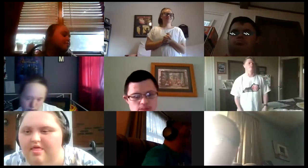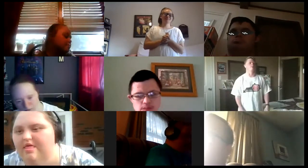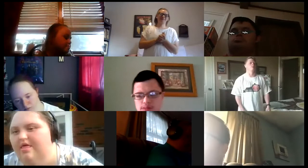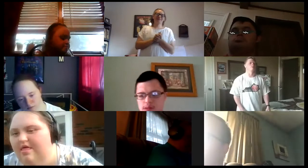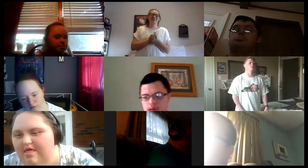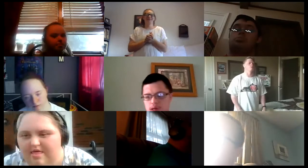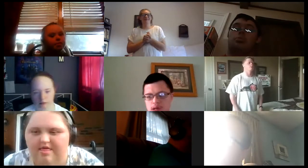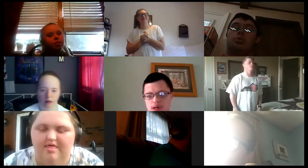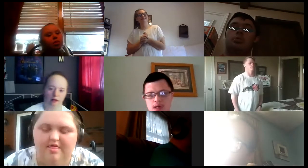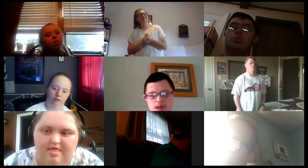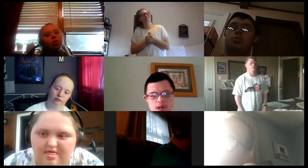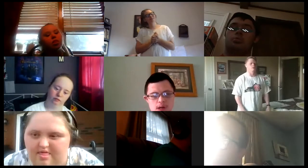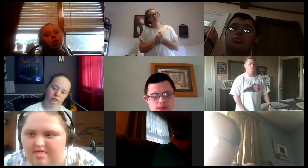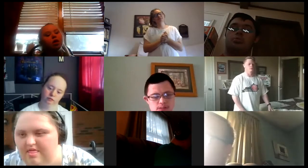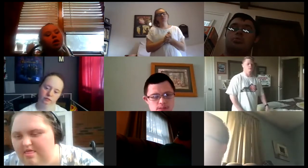song